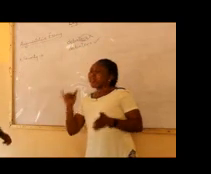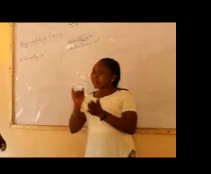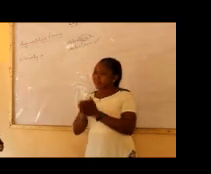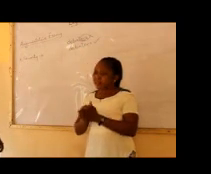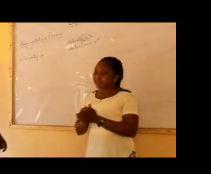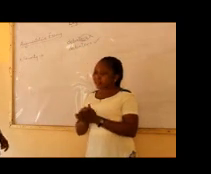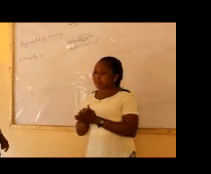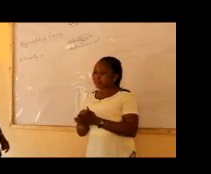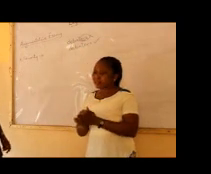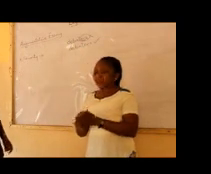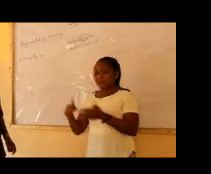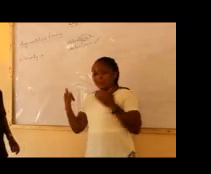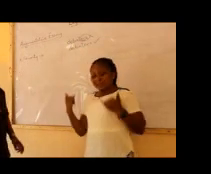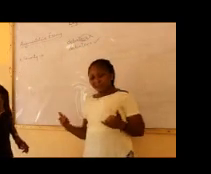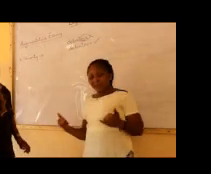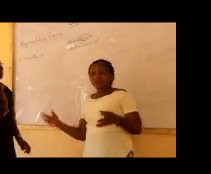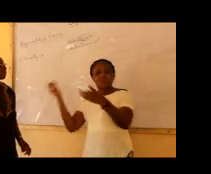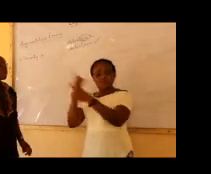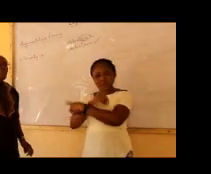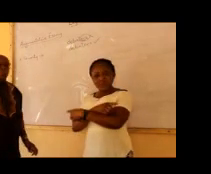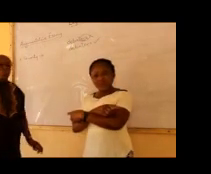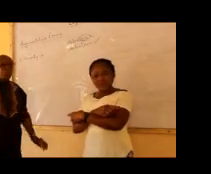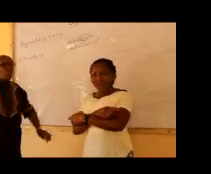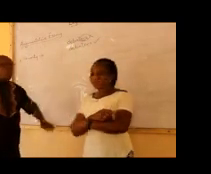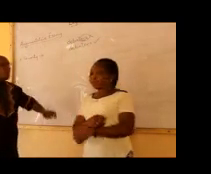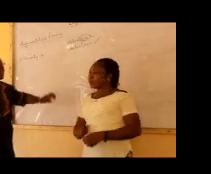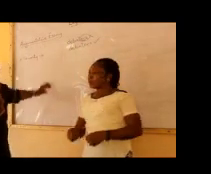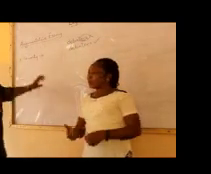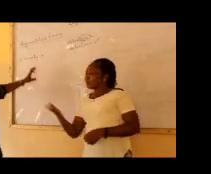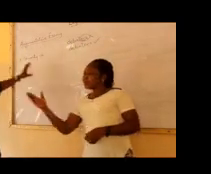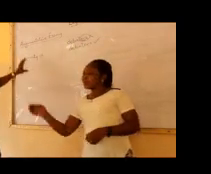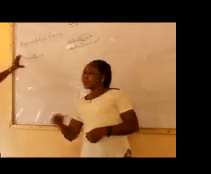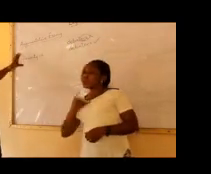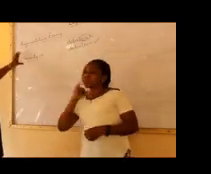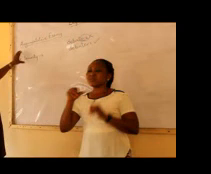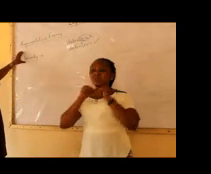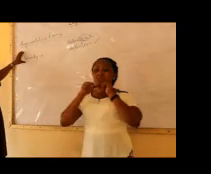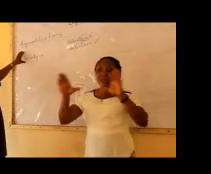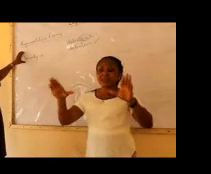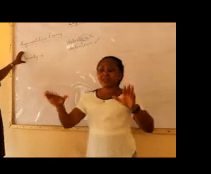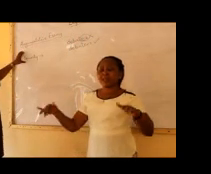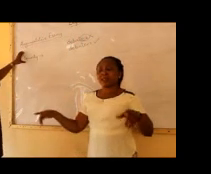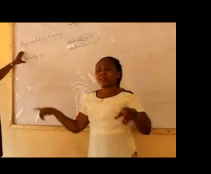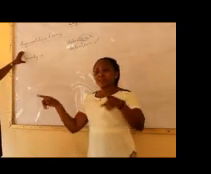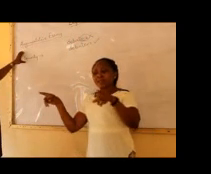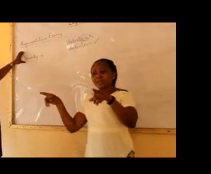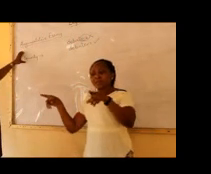there is nothing like security. When the armed robbers